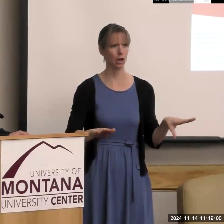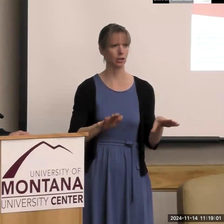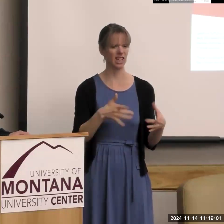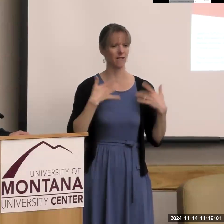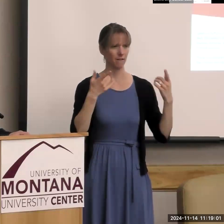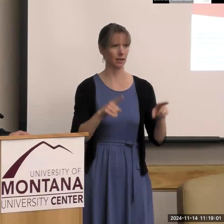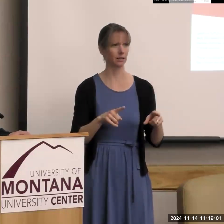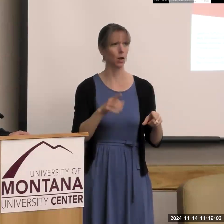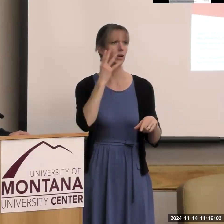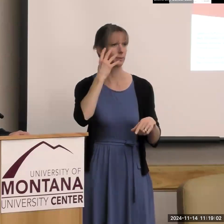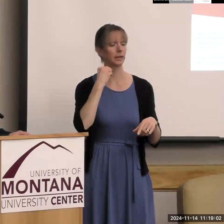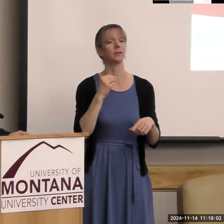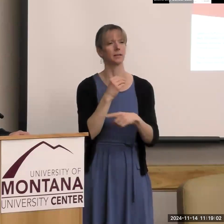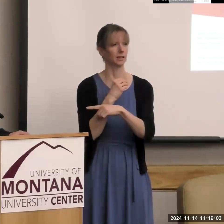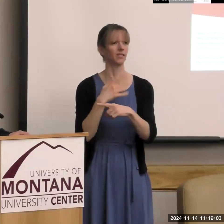childhood experiences,